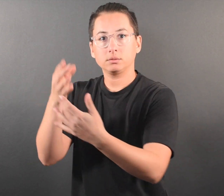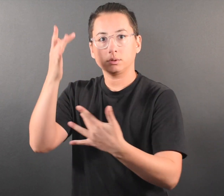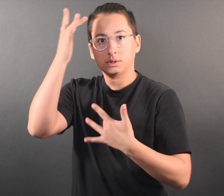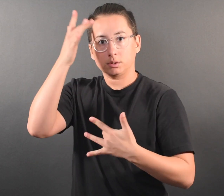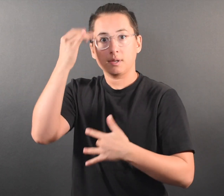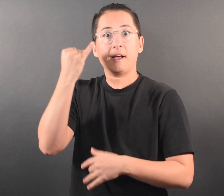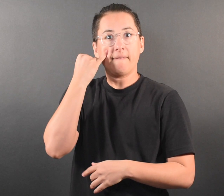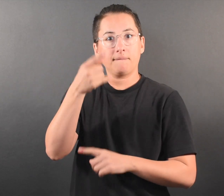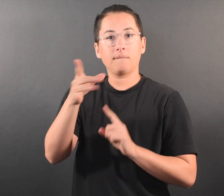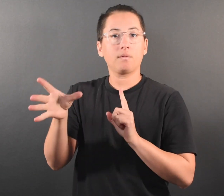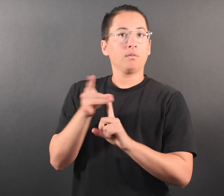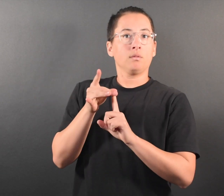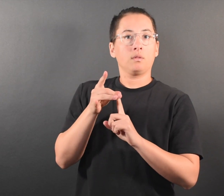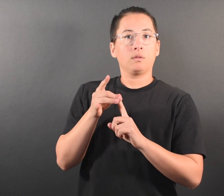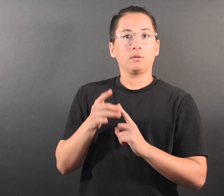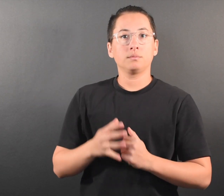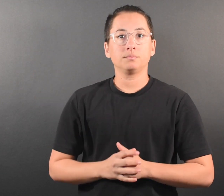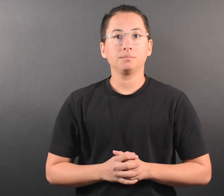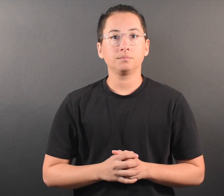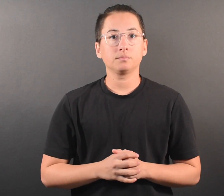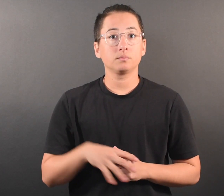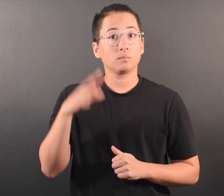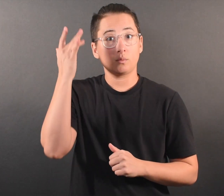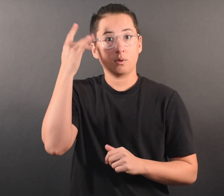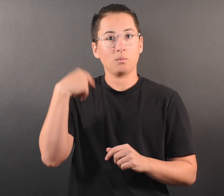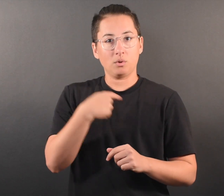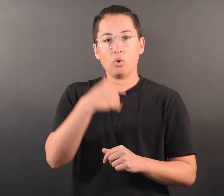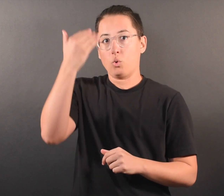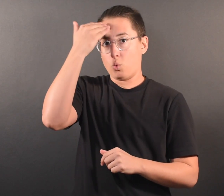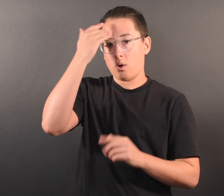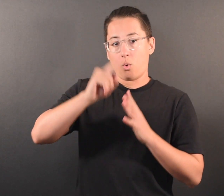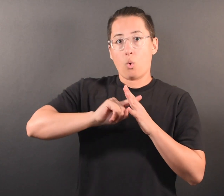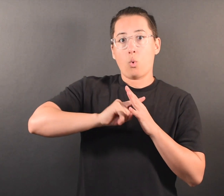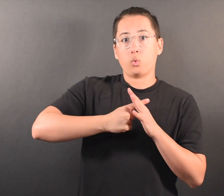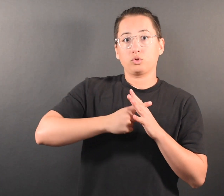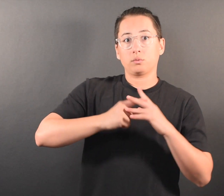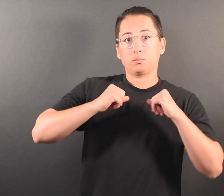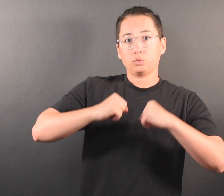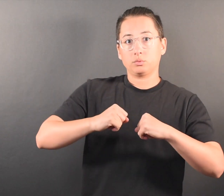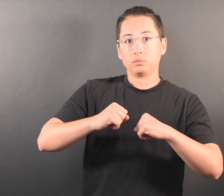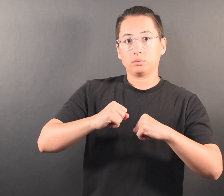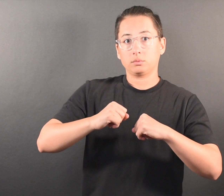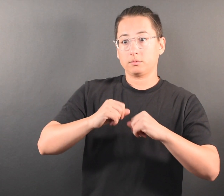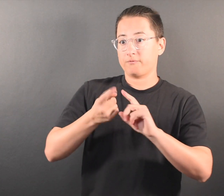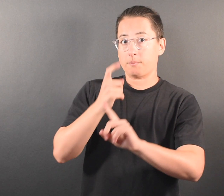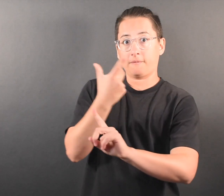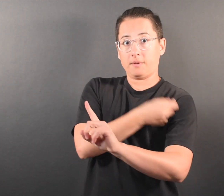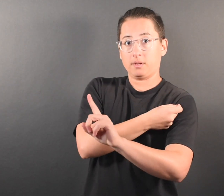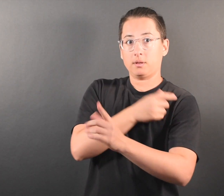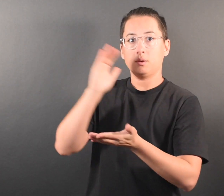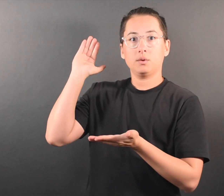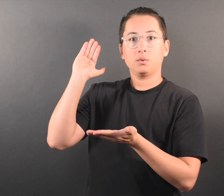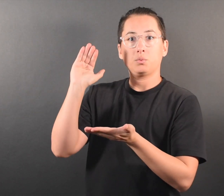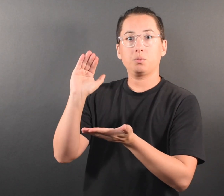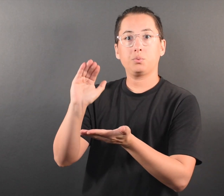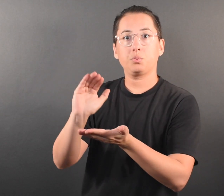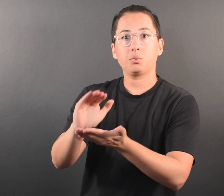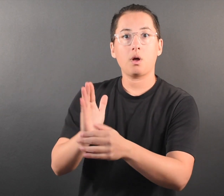exposed because we know original protection from the vaccine decreases over time.